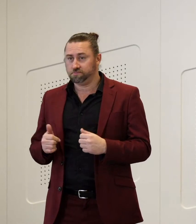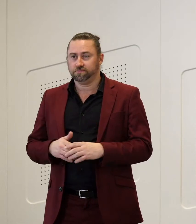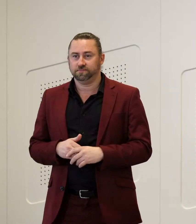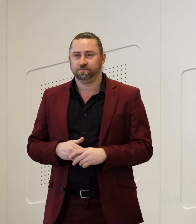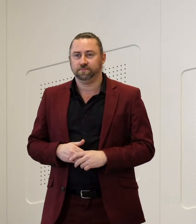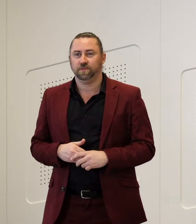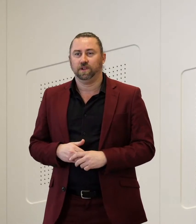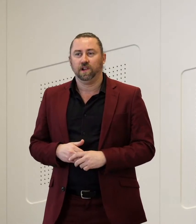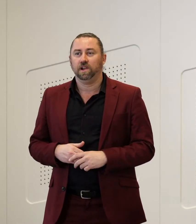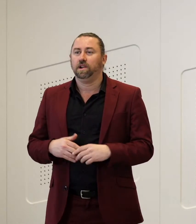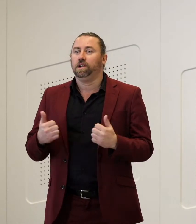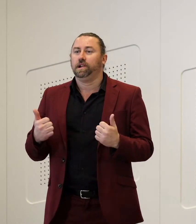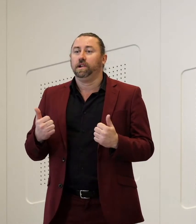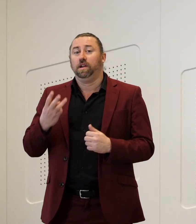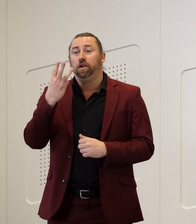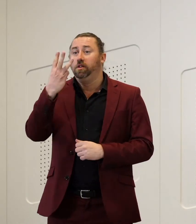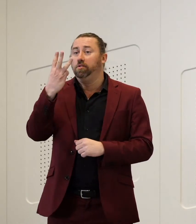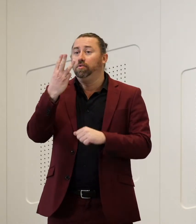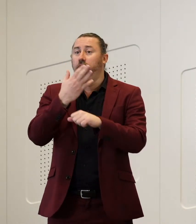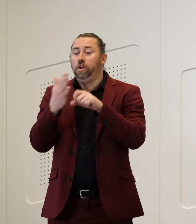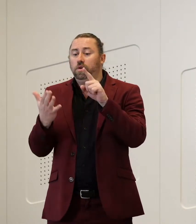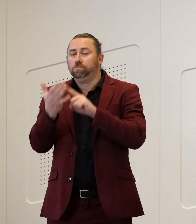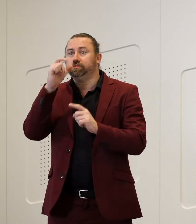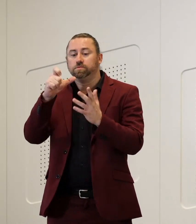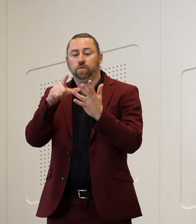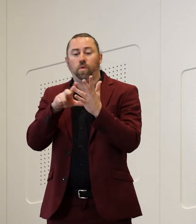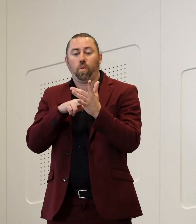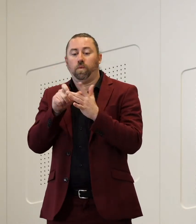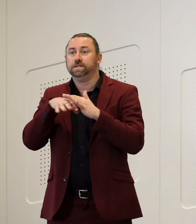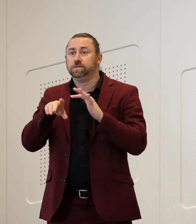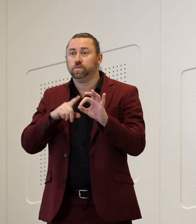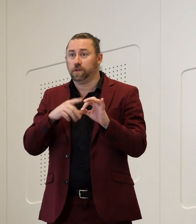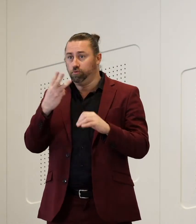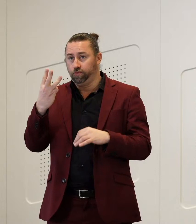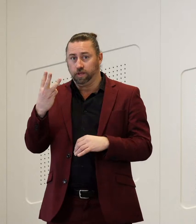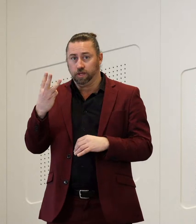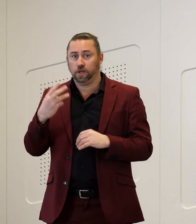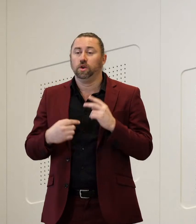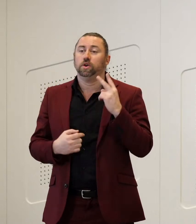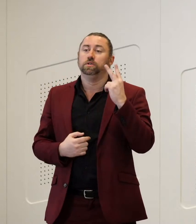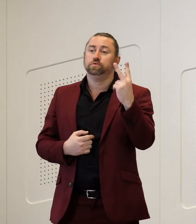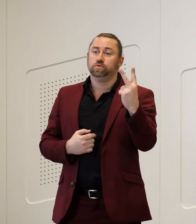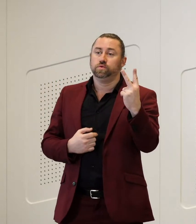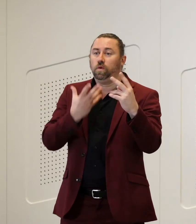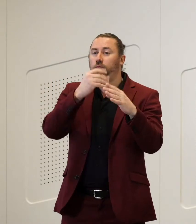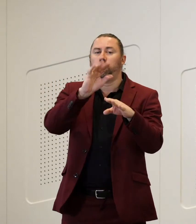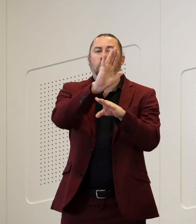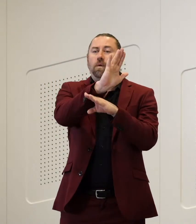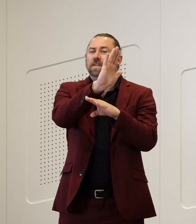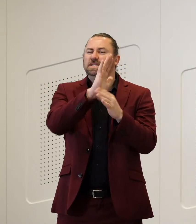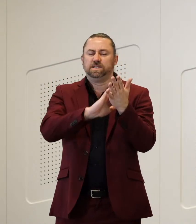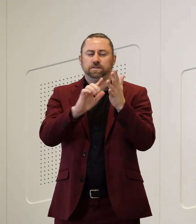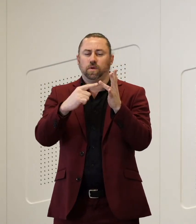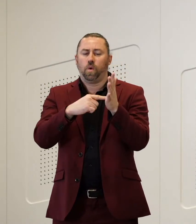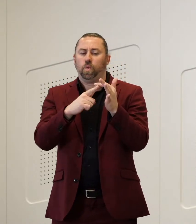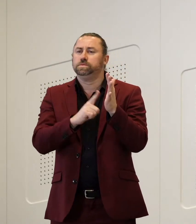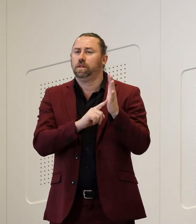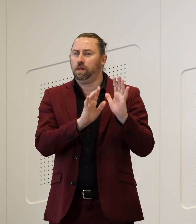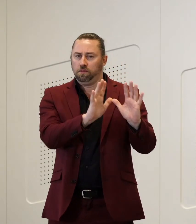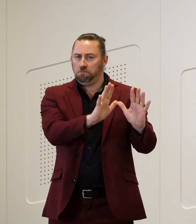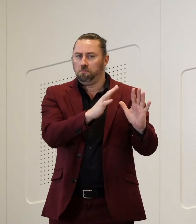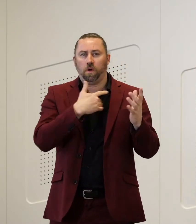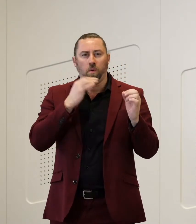Yep. So we have 3 new cases of COVID-19 in Queensland overnight. 2 of those overseas acquired and detected in